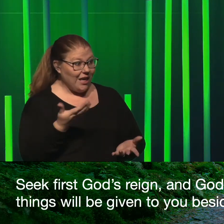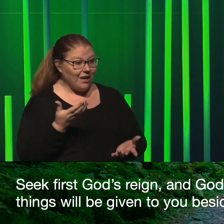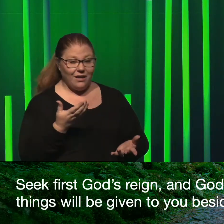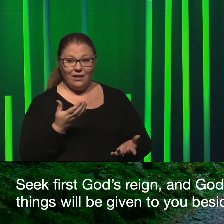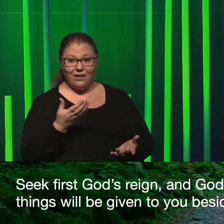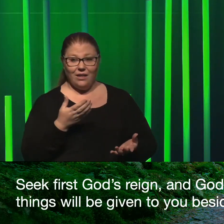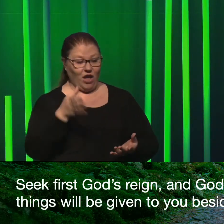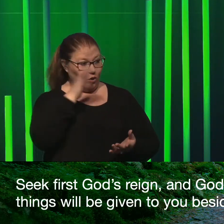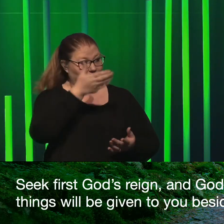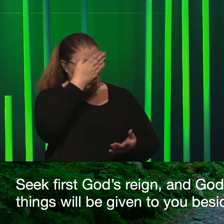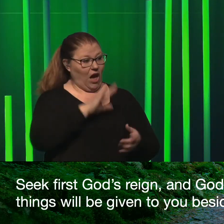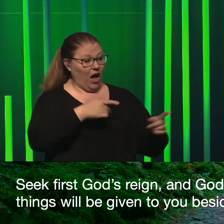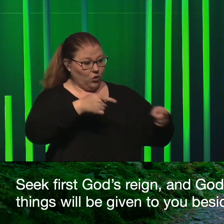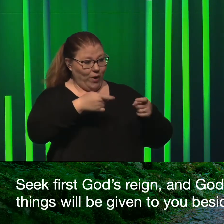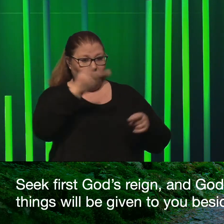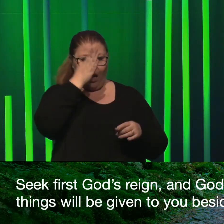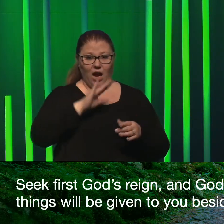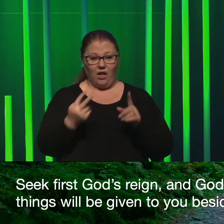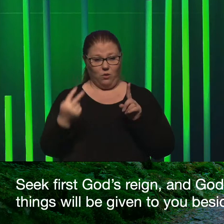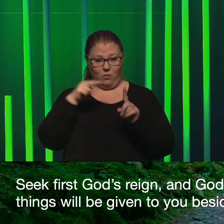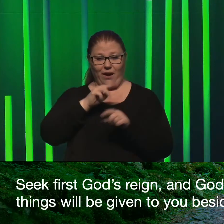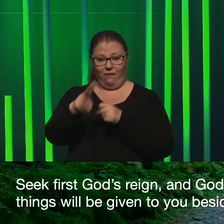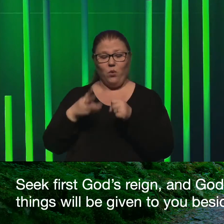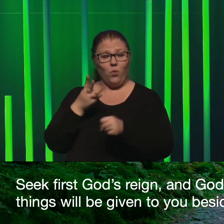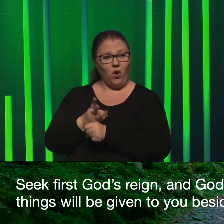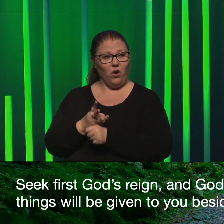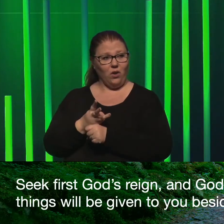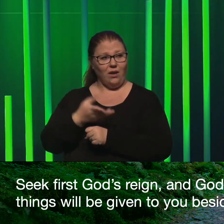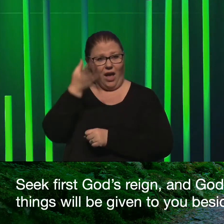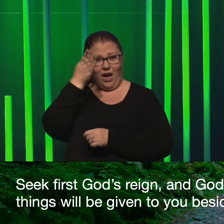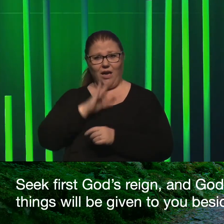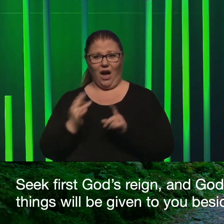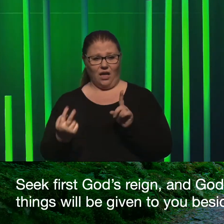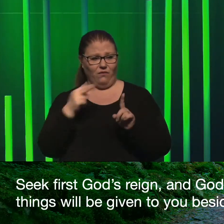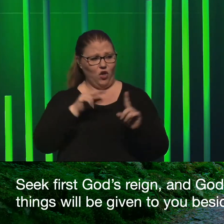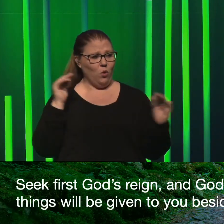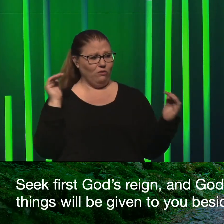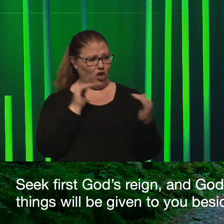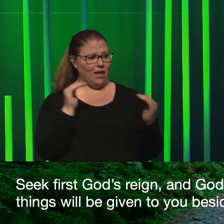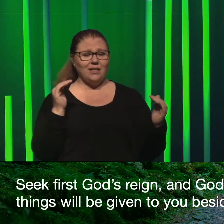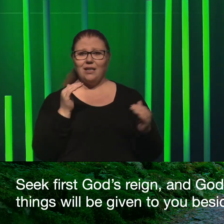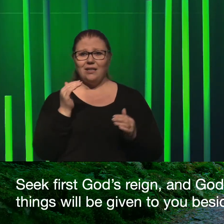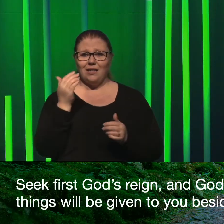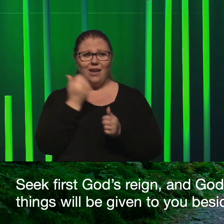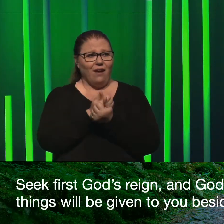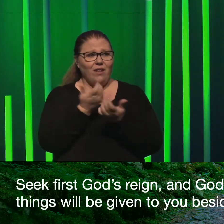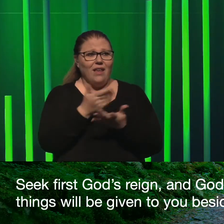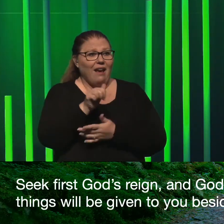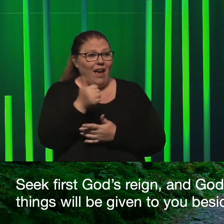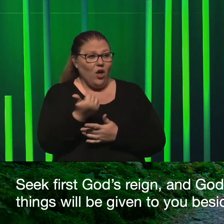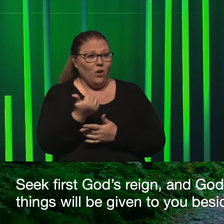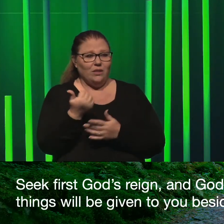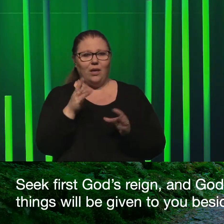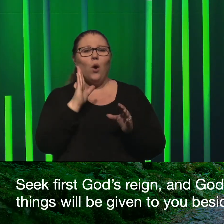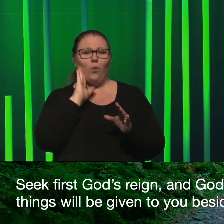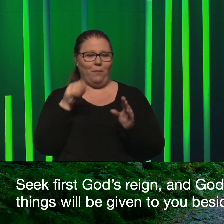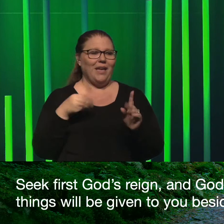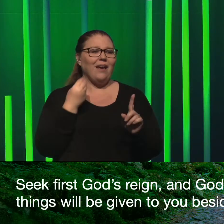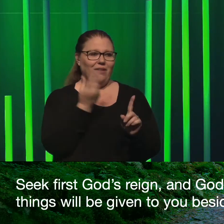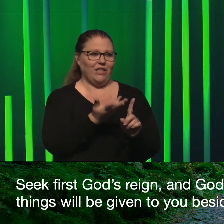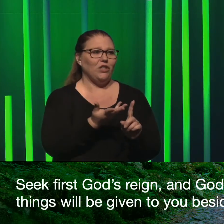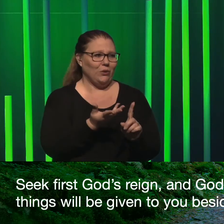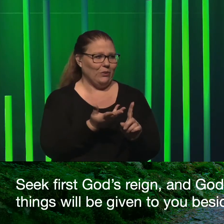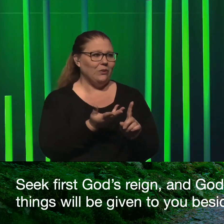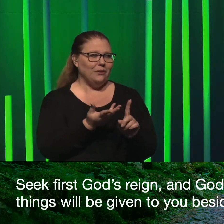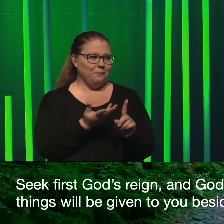seek God's reign, God's way of seeing the world. You seek God's view of justice, and everything else is going to be given to you. Everything else will be